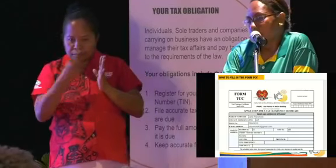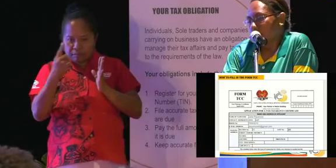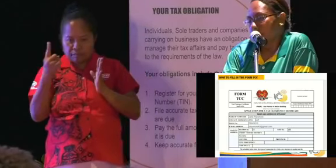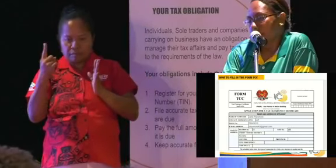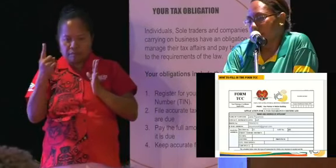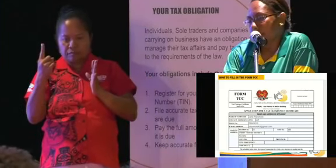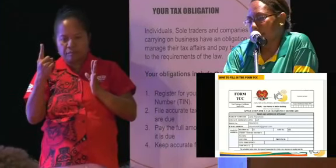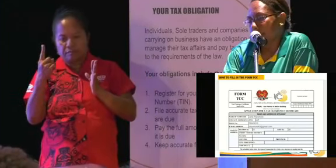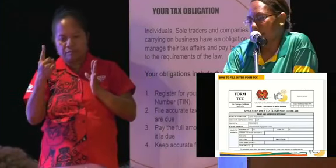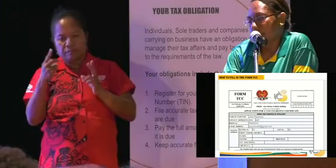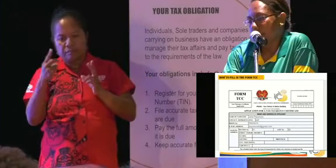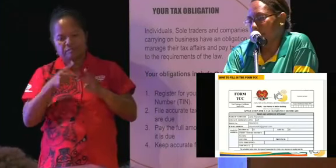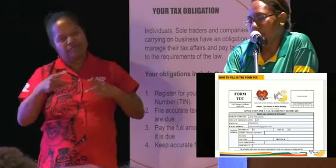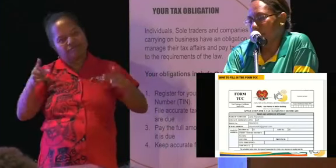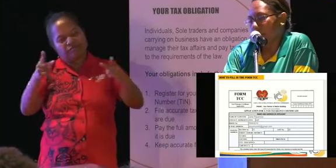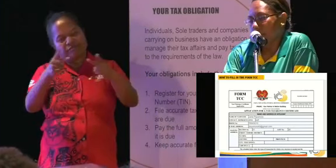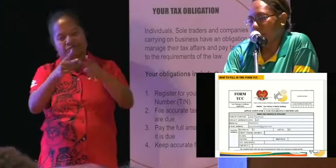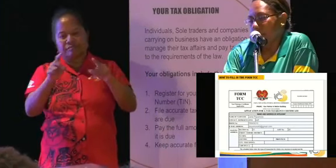Lot 46.